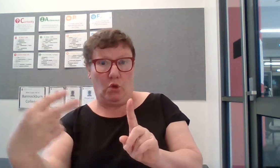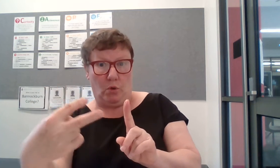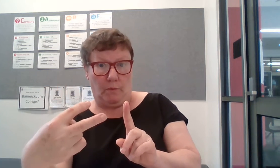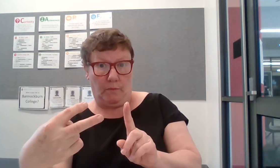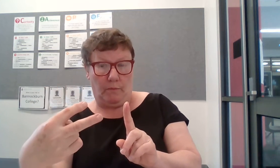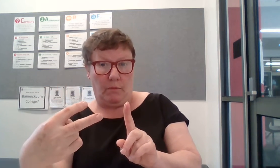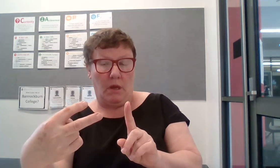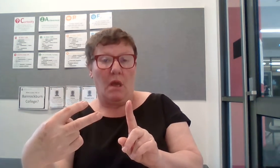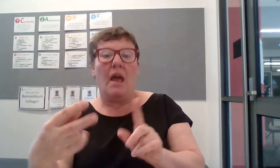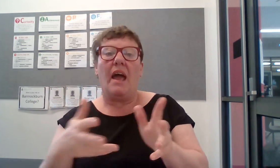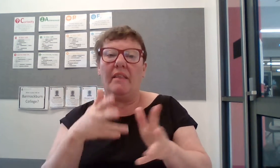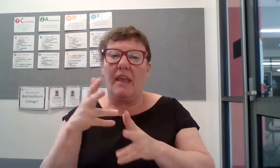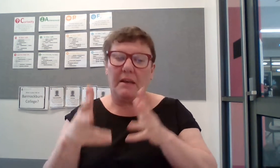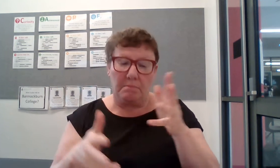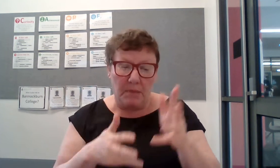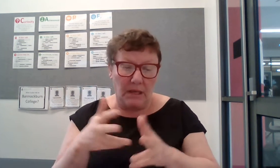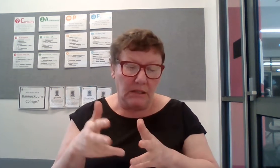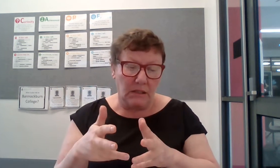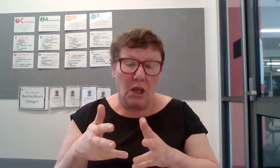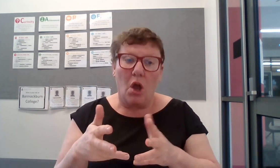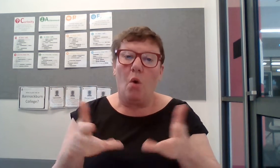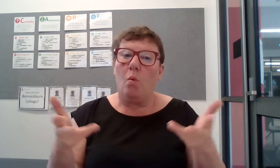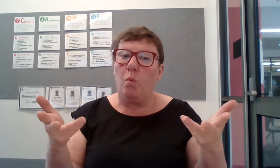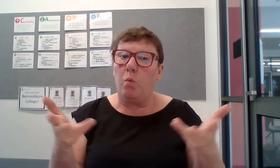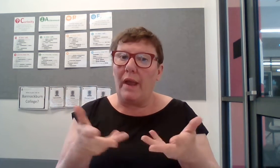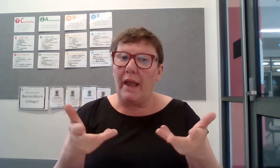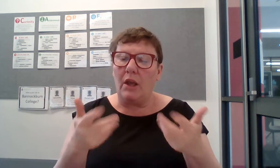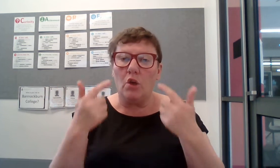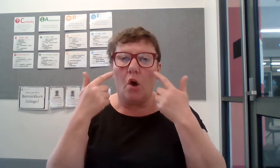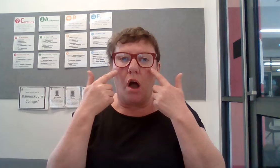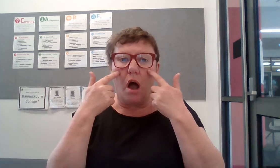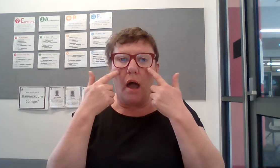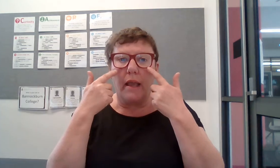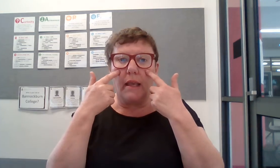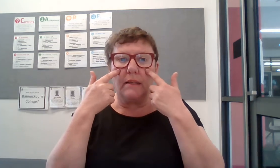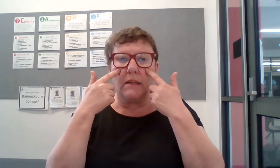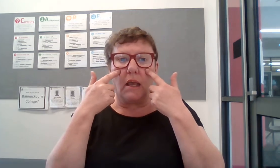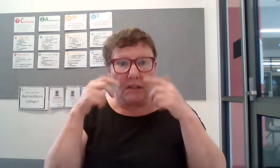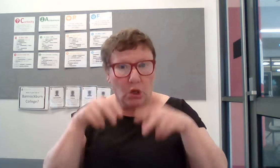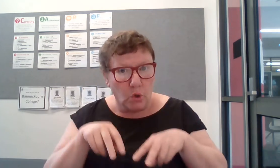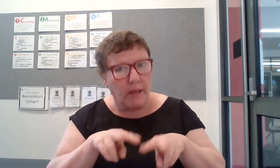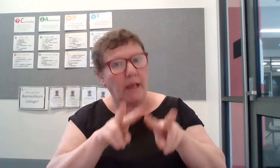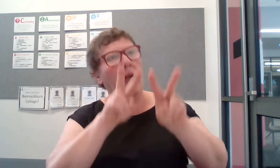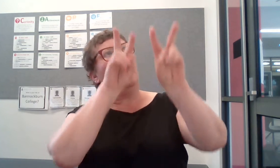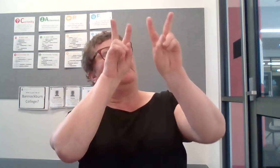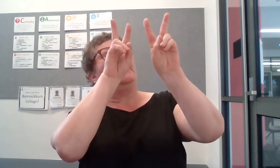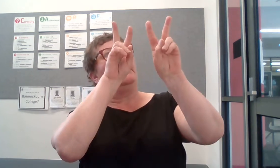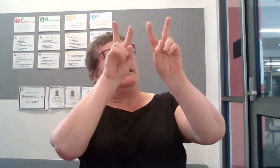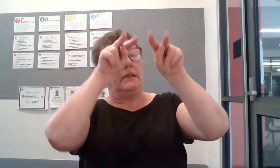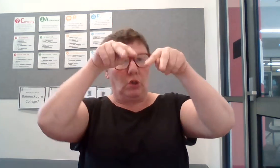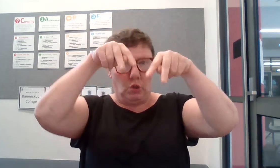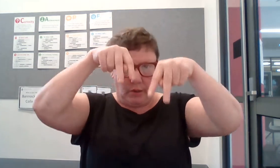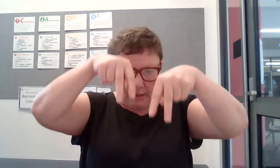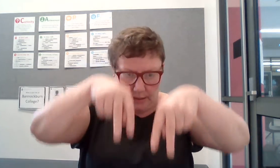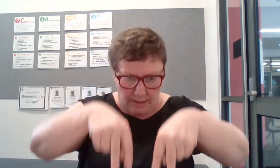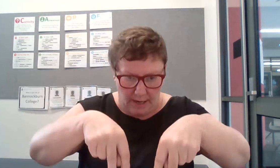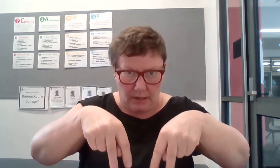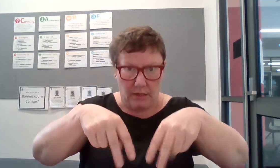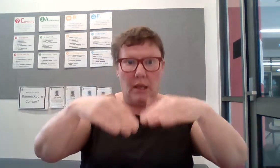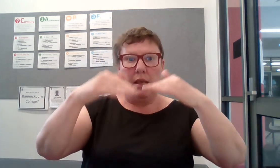view. And that means where your eye is. Is it looking up? Is it looking down?